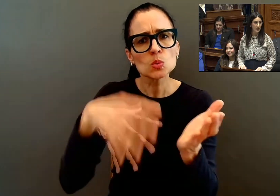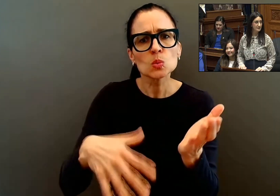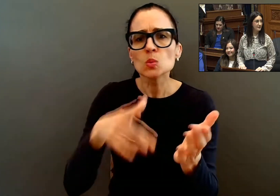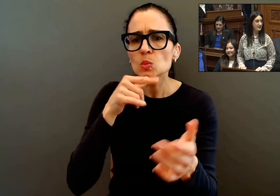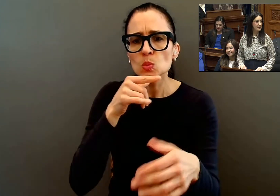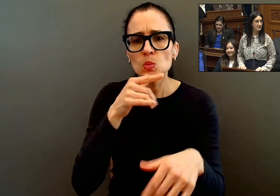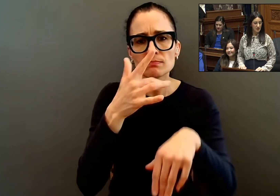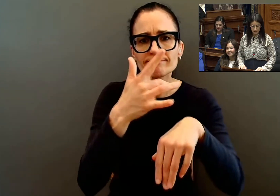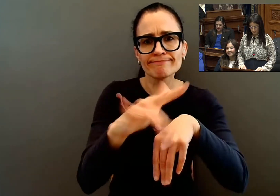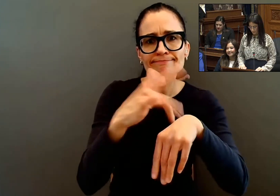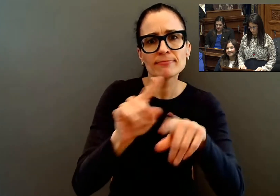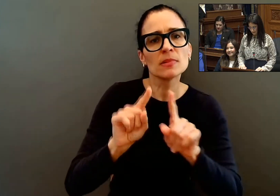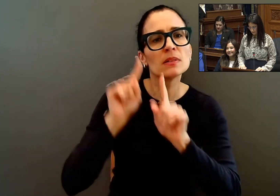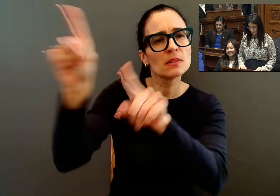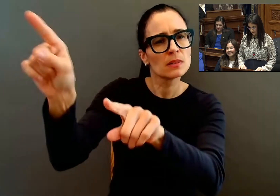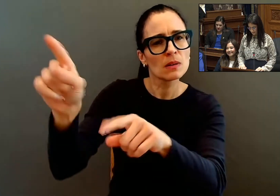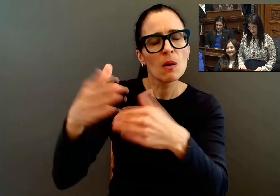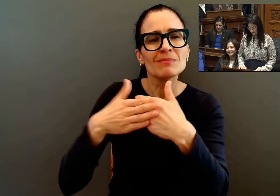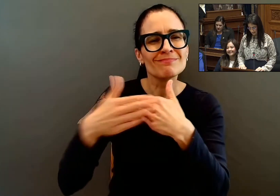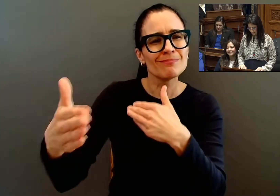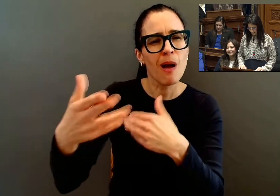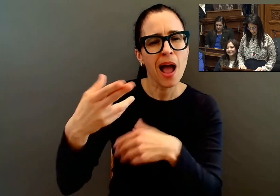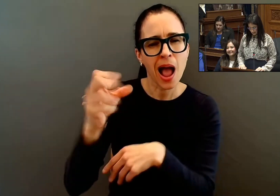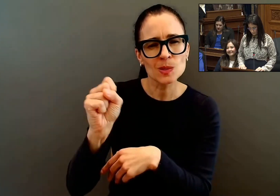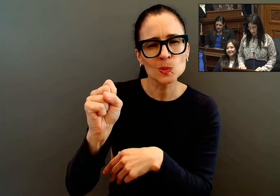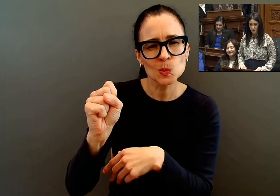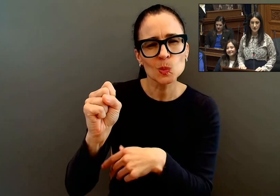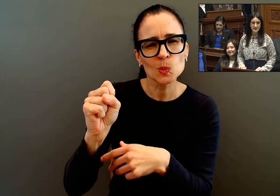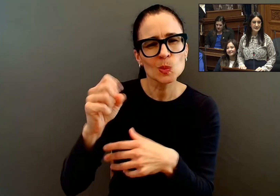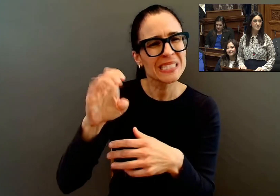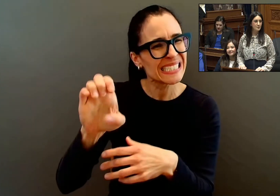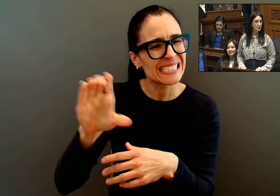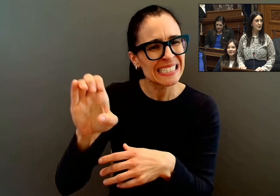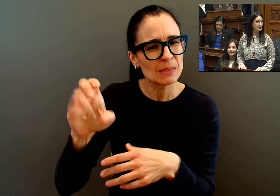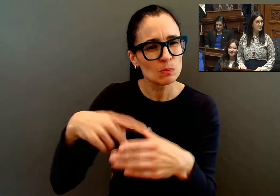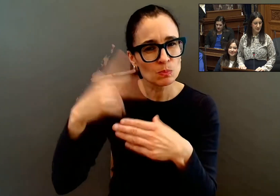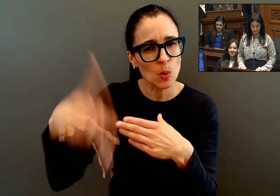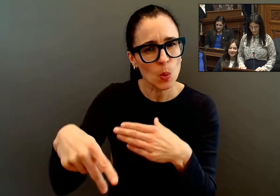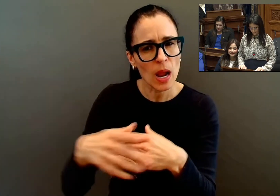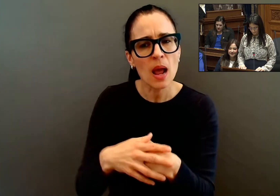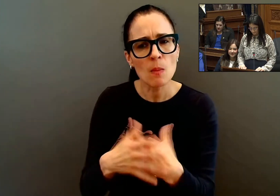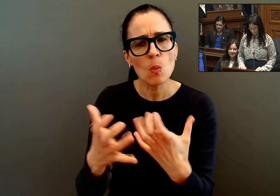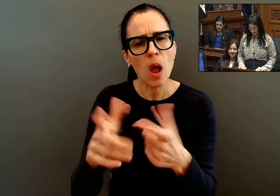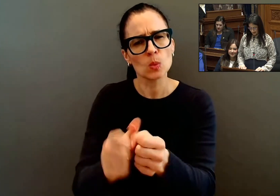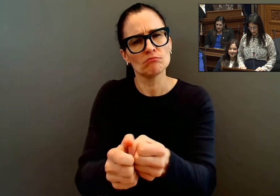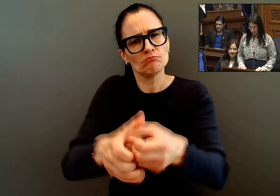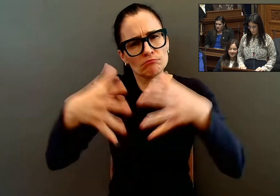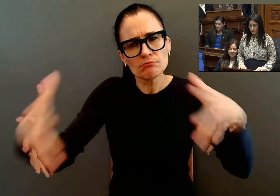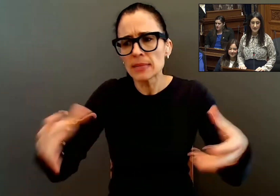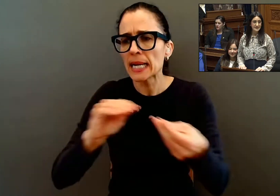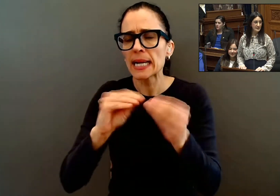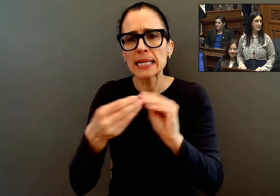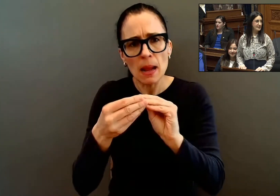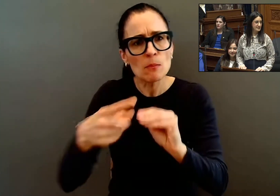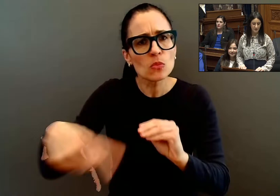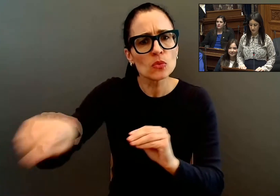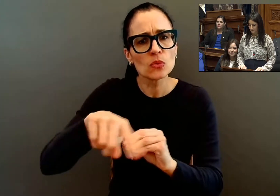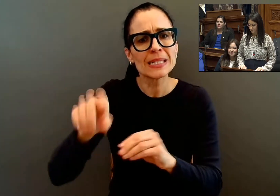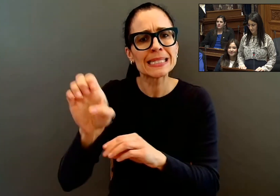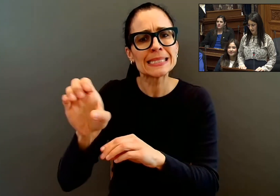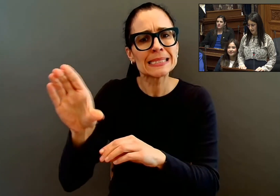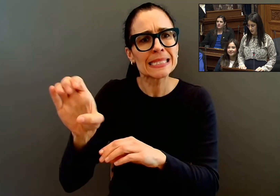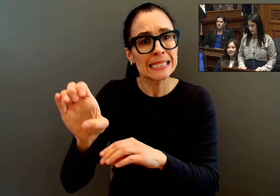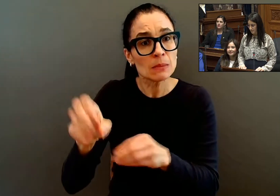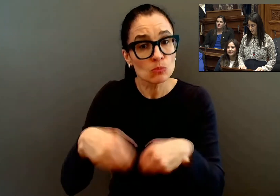of qualified childcare providers in BC, and we know there is still more good work to do. And we are continuing this